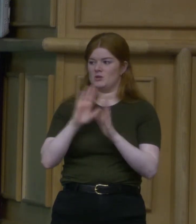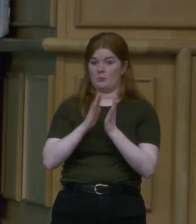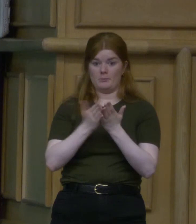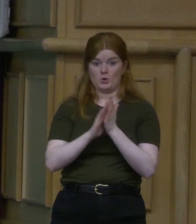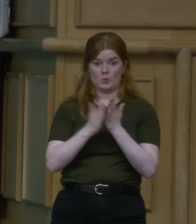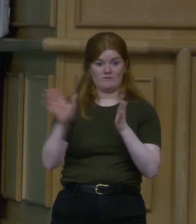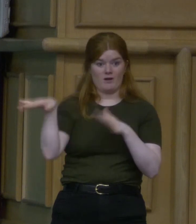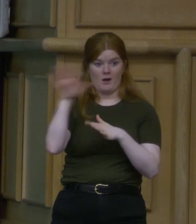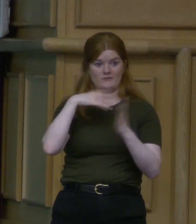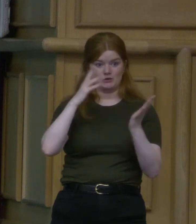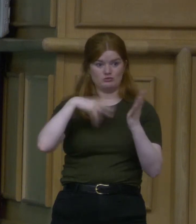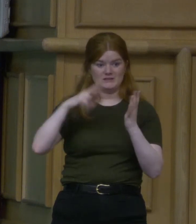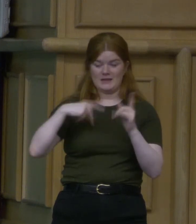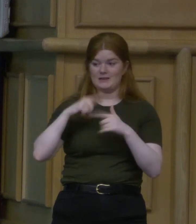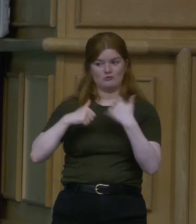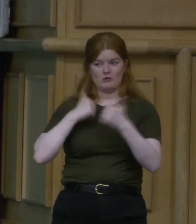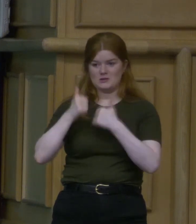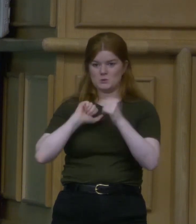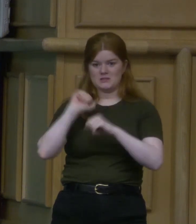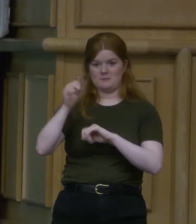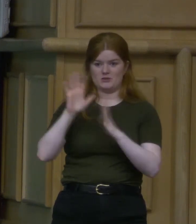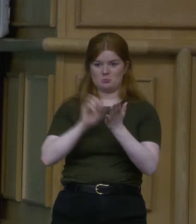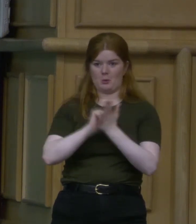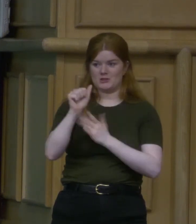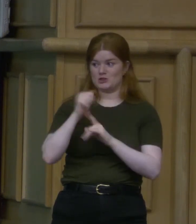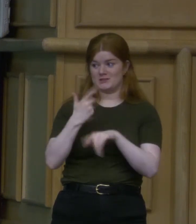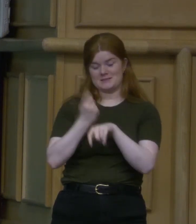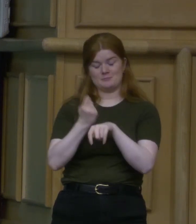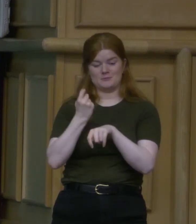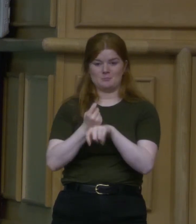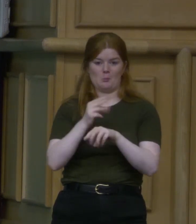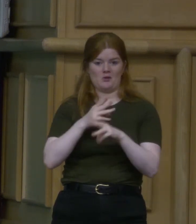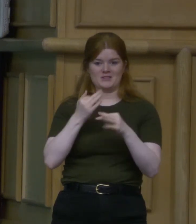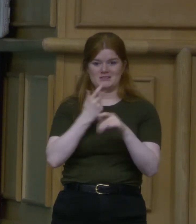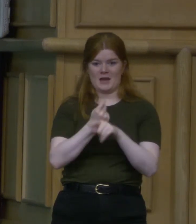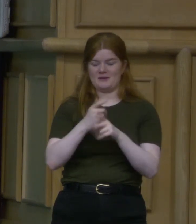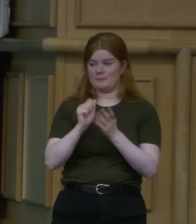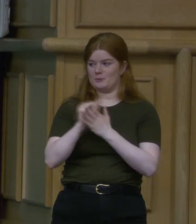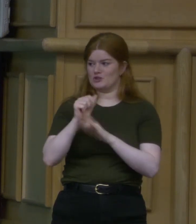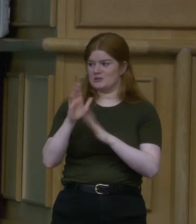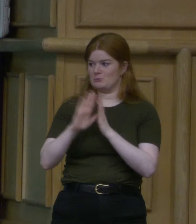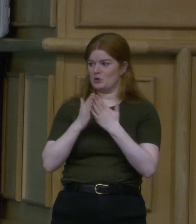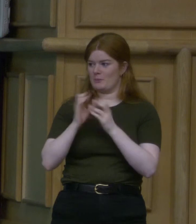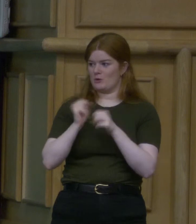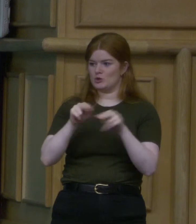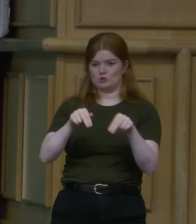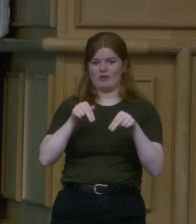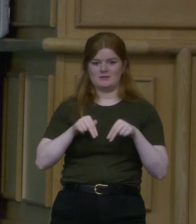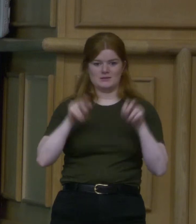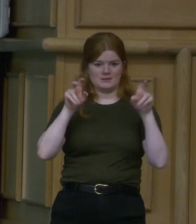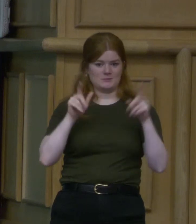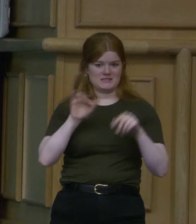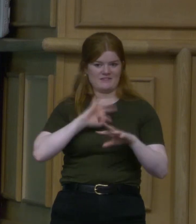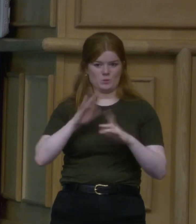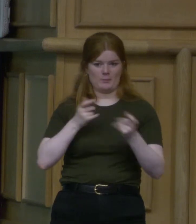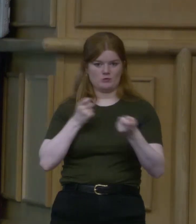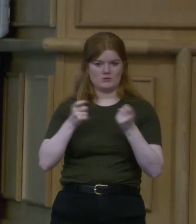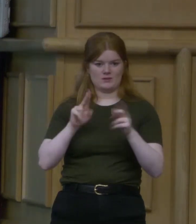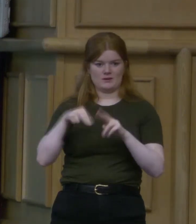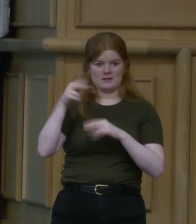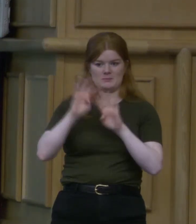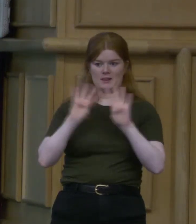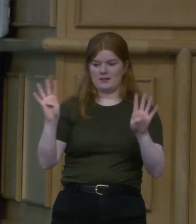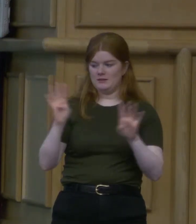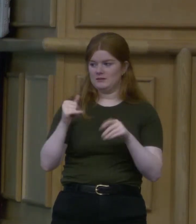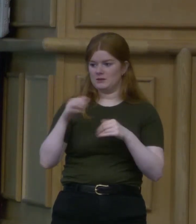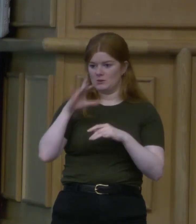that we've all been reading, and congratulations to him on his timing in the publication of his book on neutrality. He is going to moderate the next